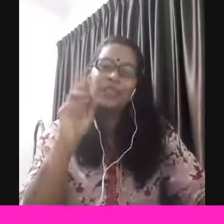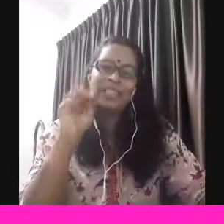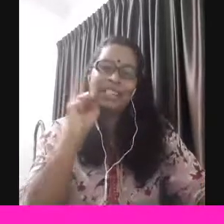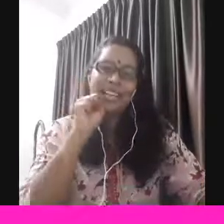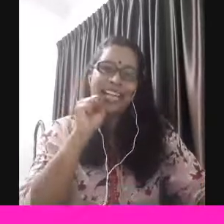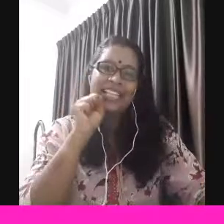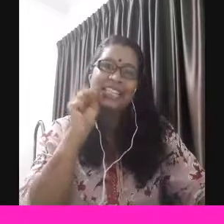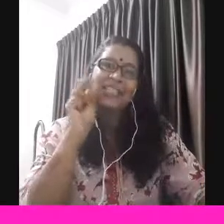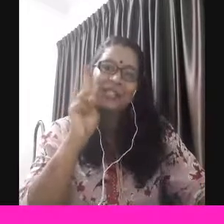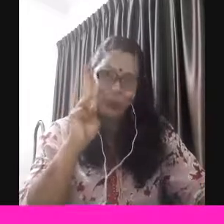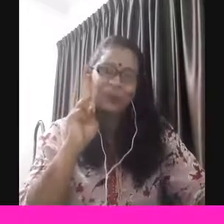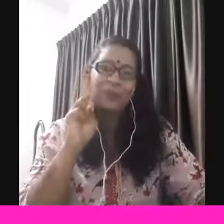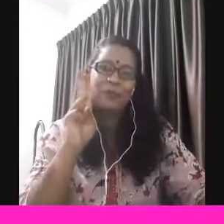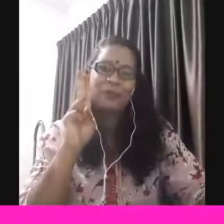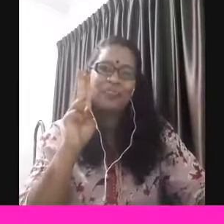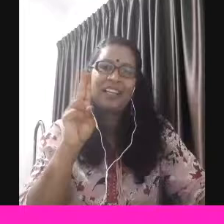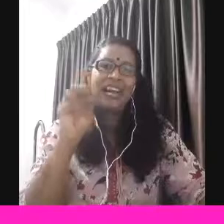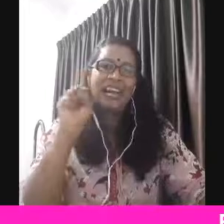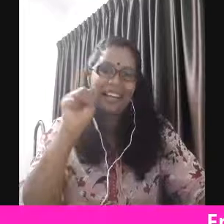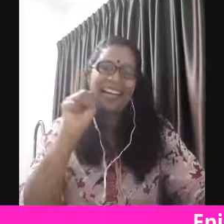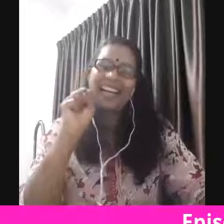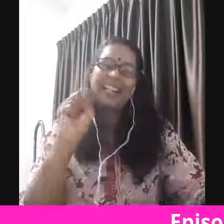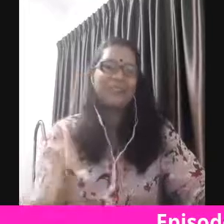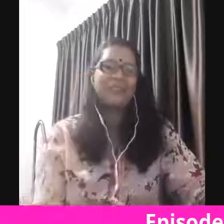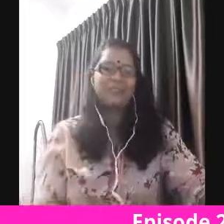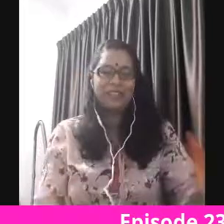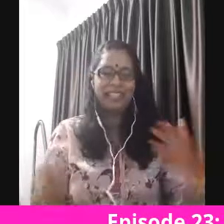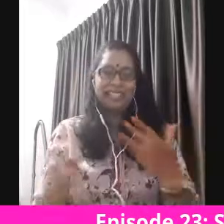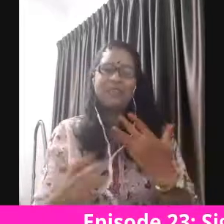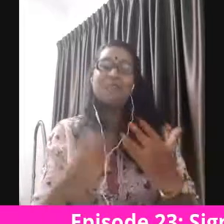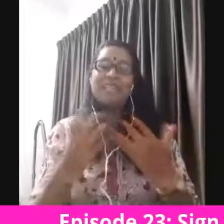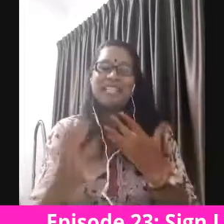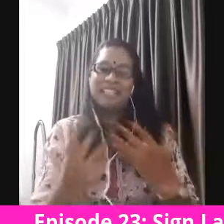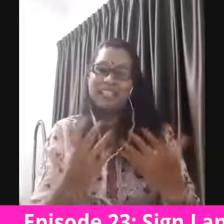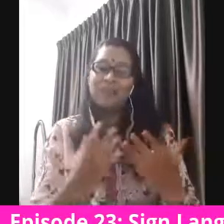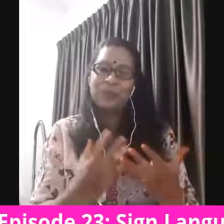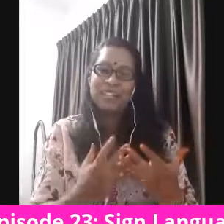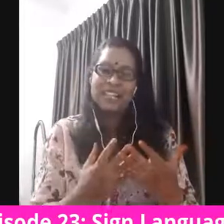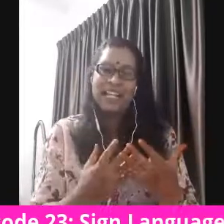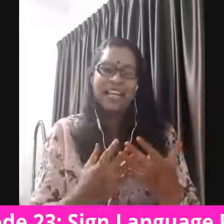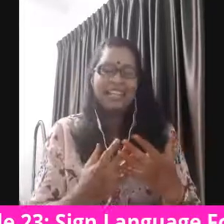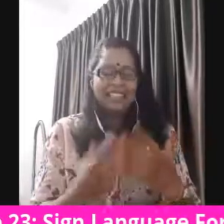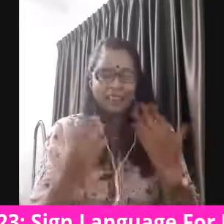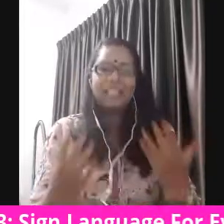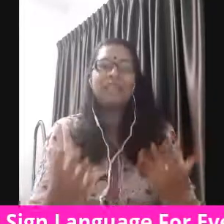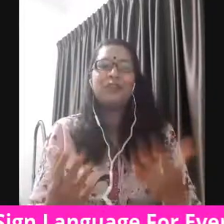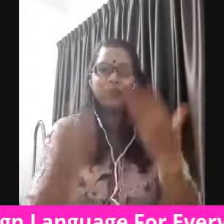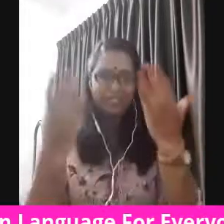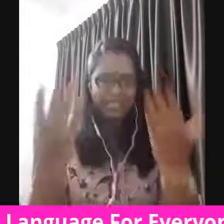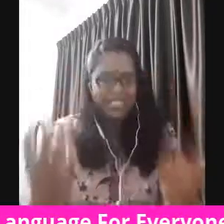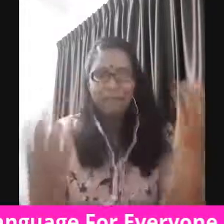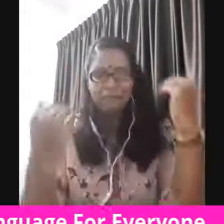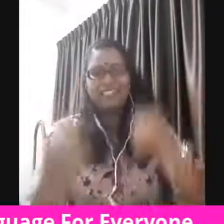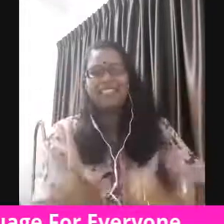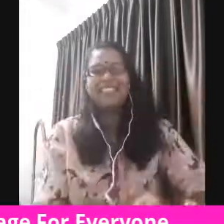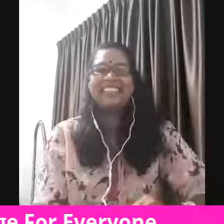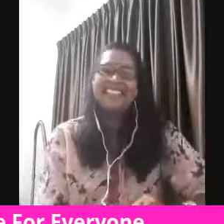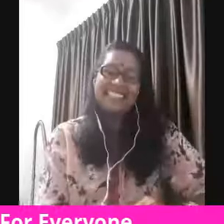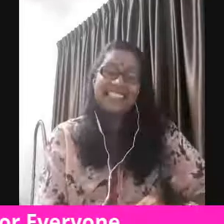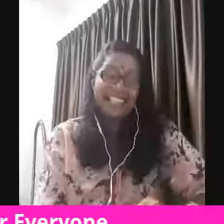SU. Oh, that's SU. alright. So when you meet deaf students, they will give you